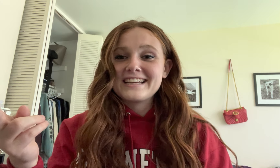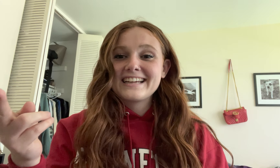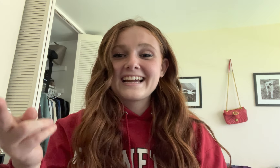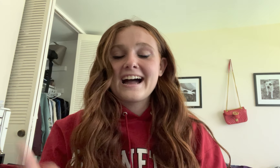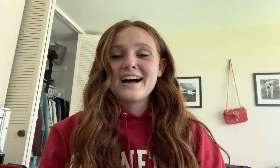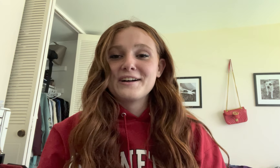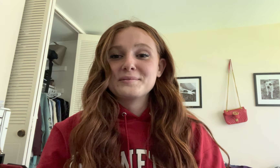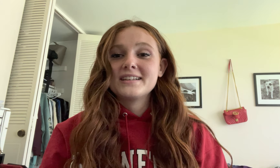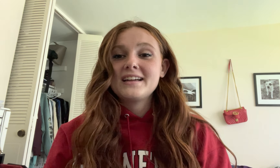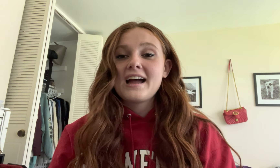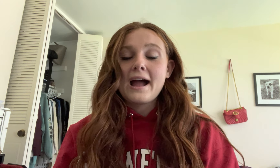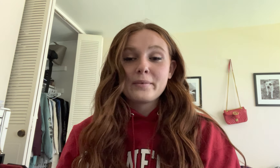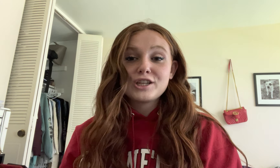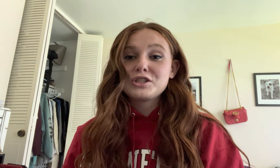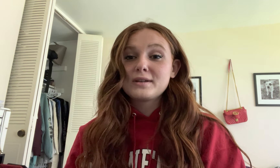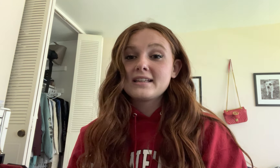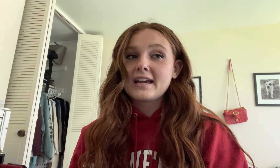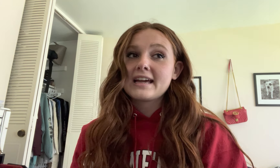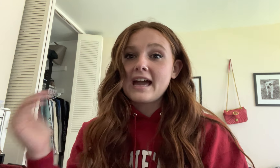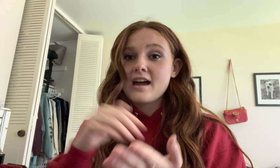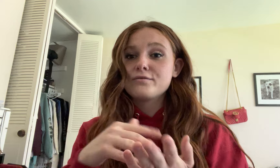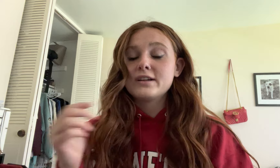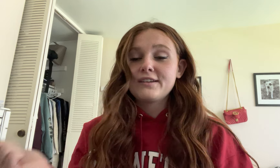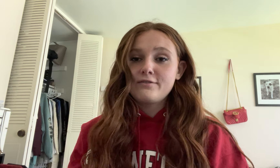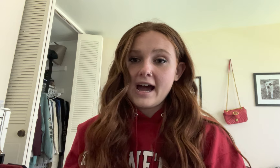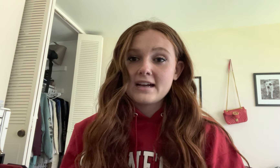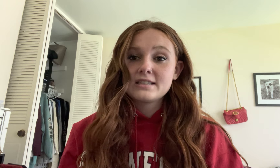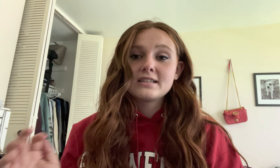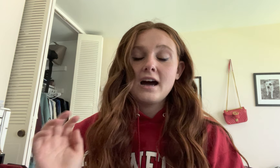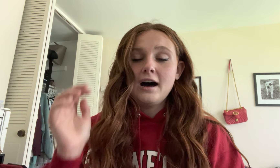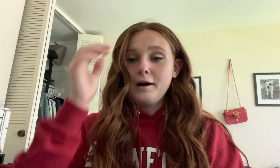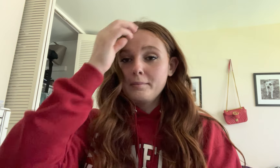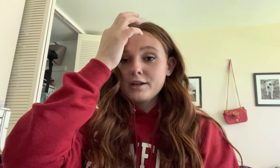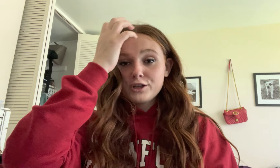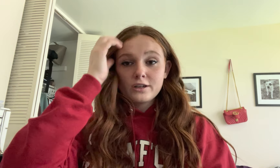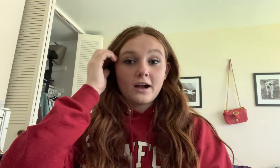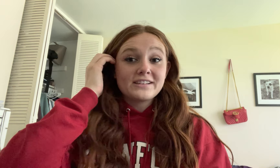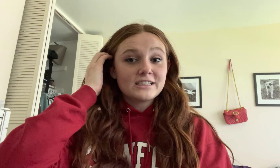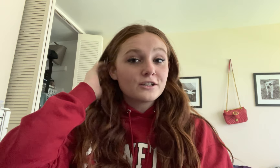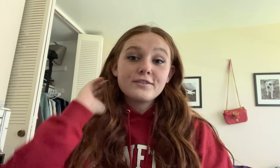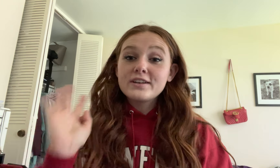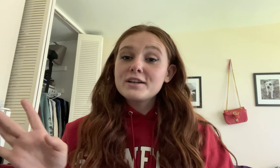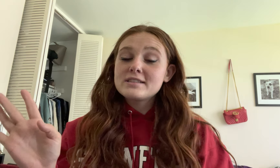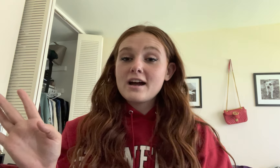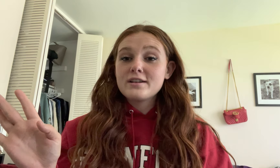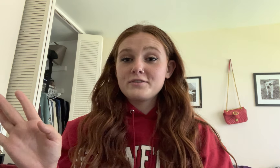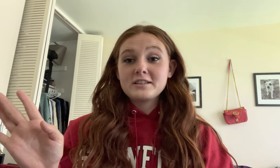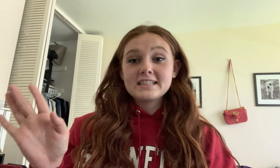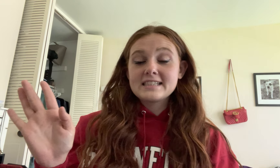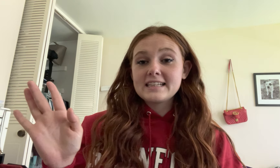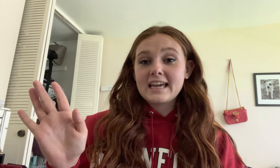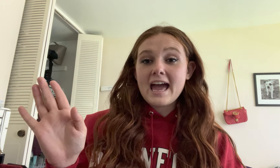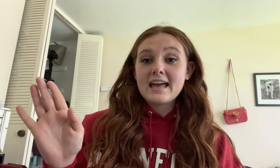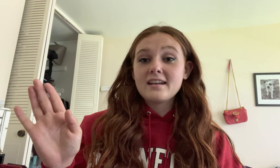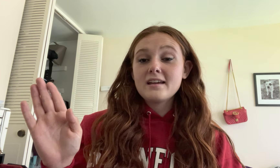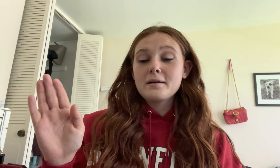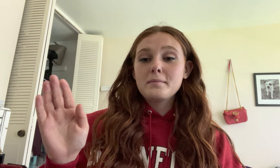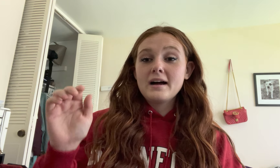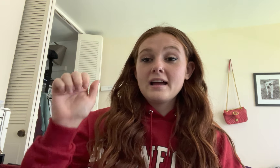watching. I'm gonna do it like again really fast. You can obviously slow the video down if you need to see it again, but